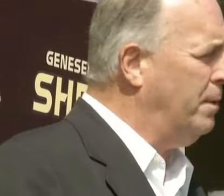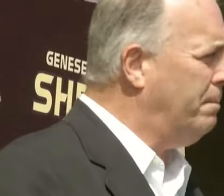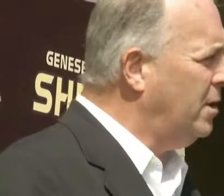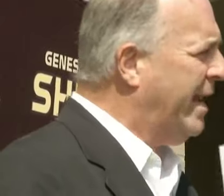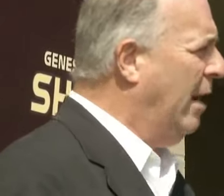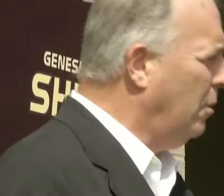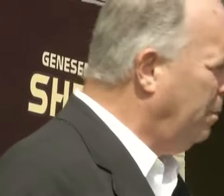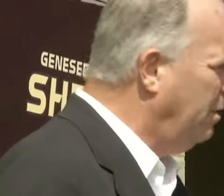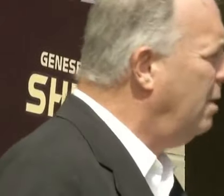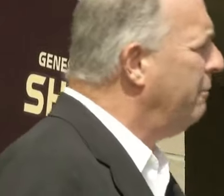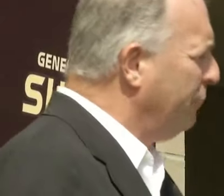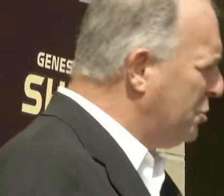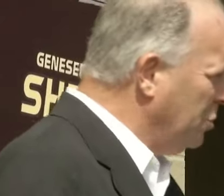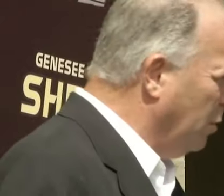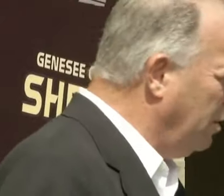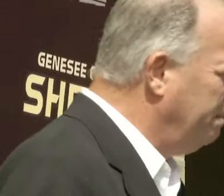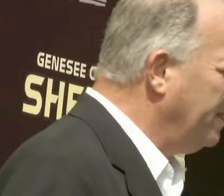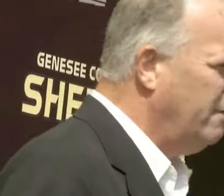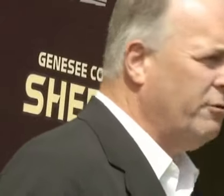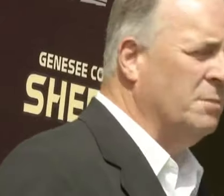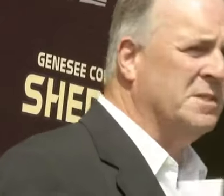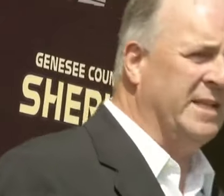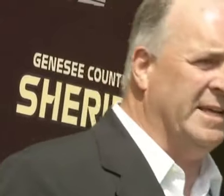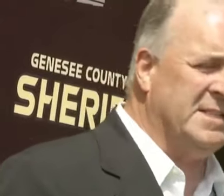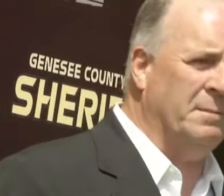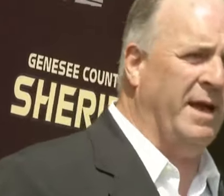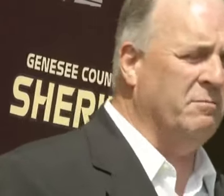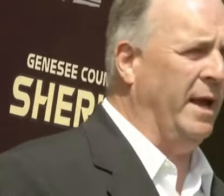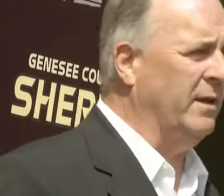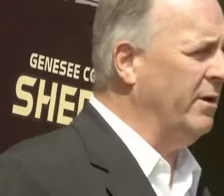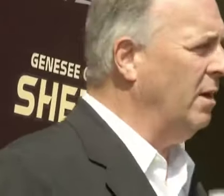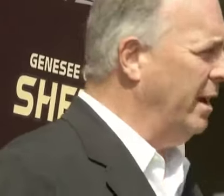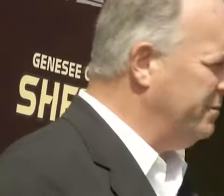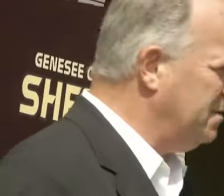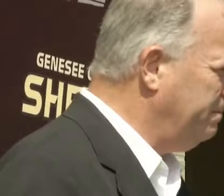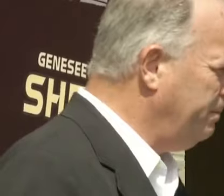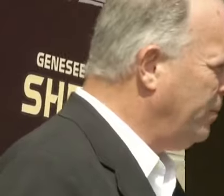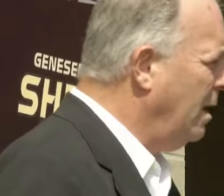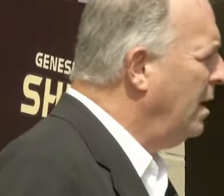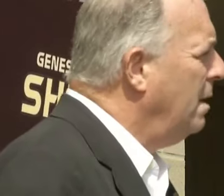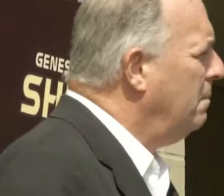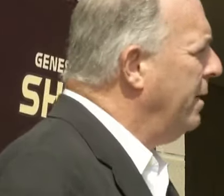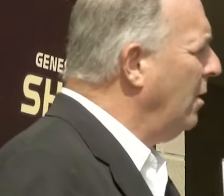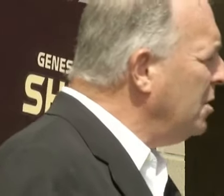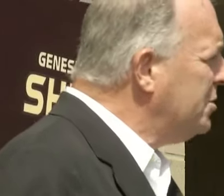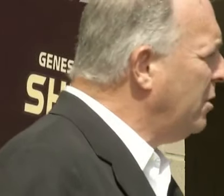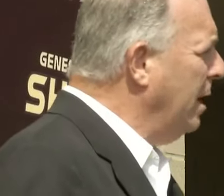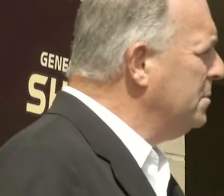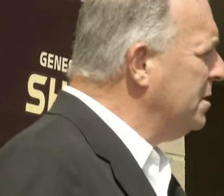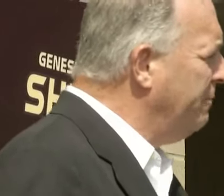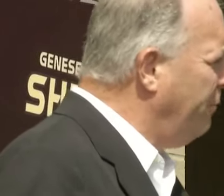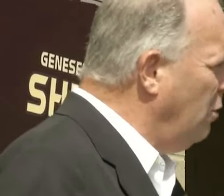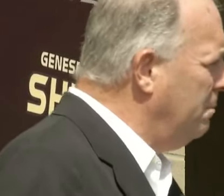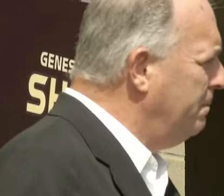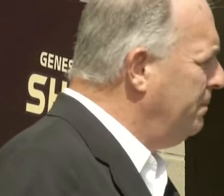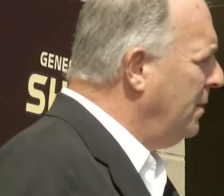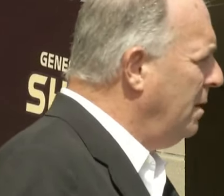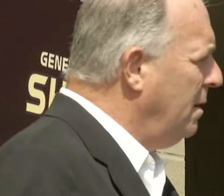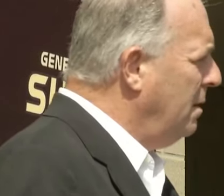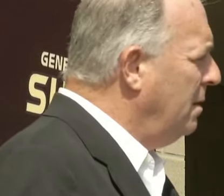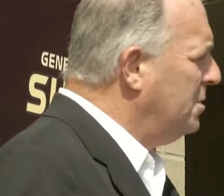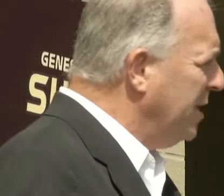of holding people accountable, for sure, for the mistakes they may have made in their life. But it also comes in the